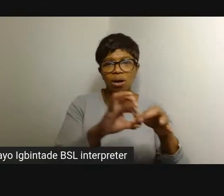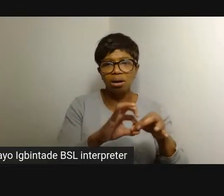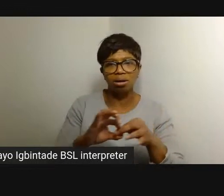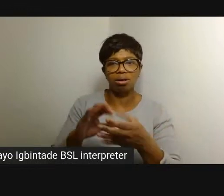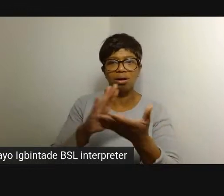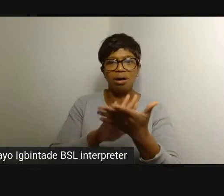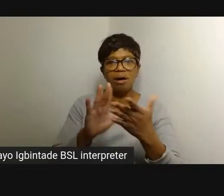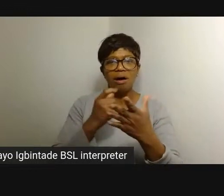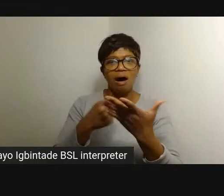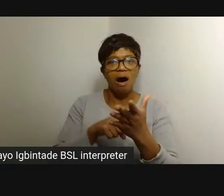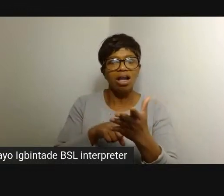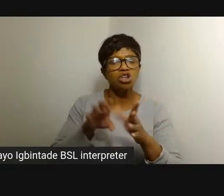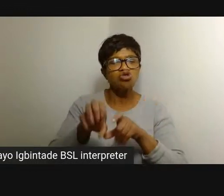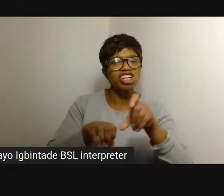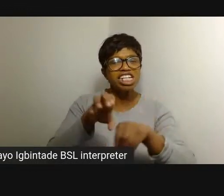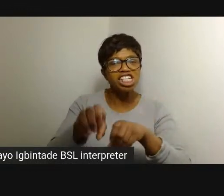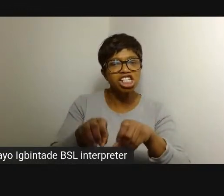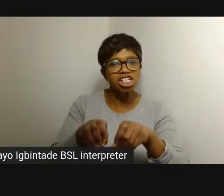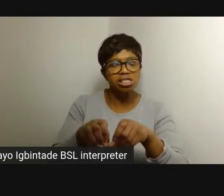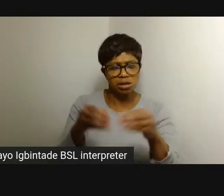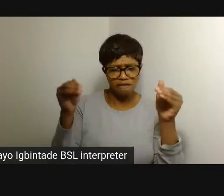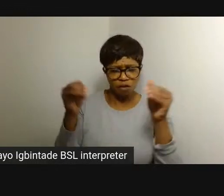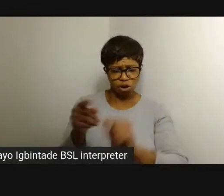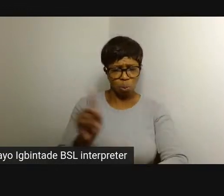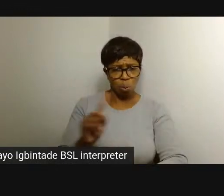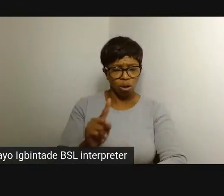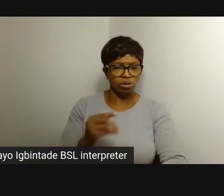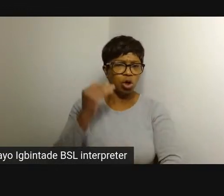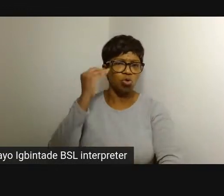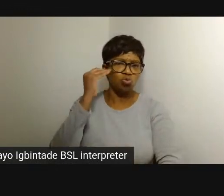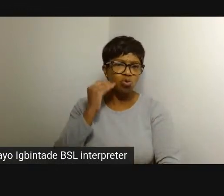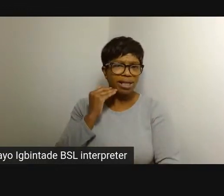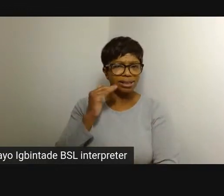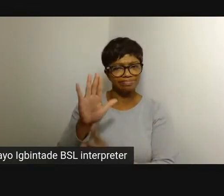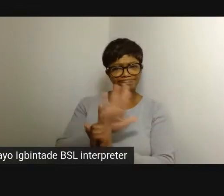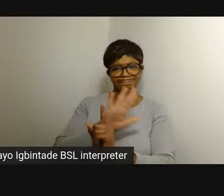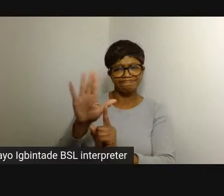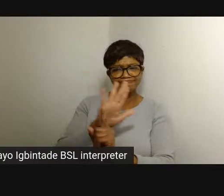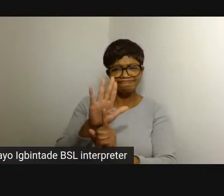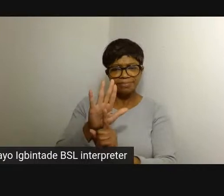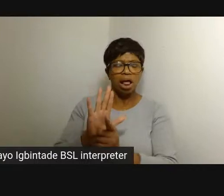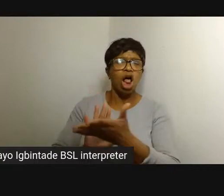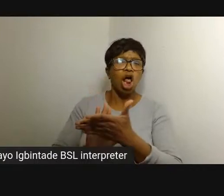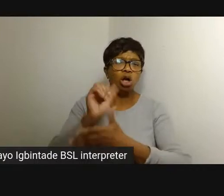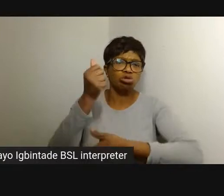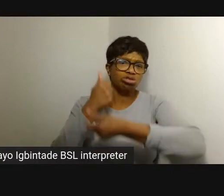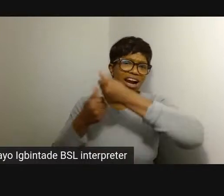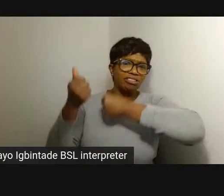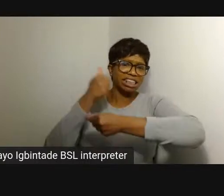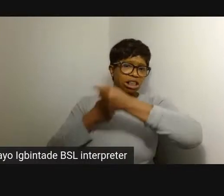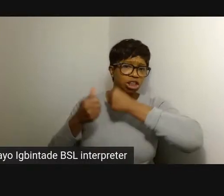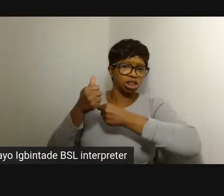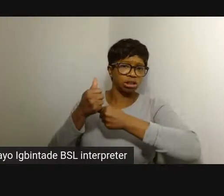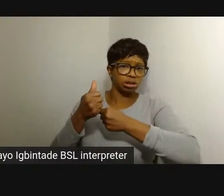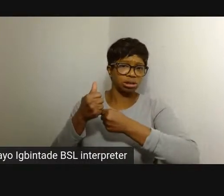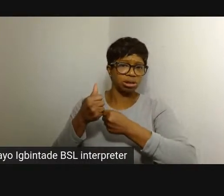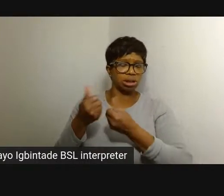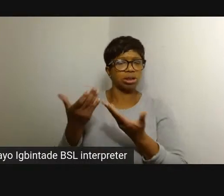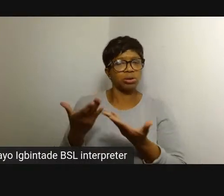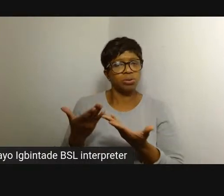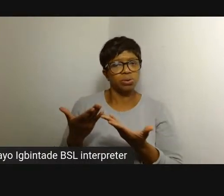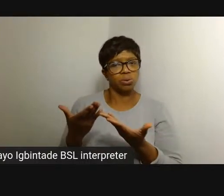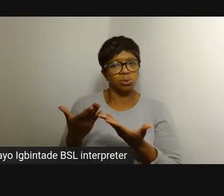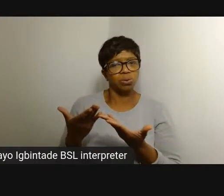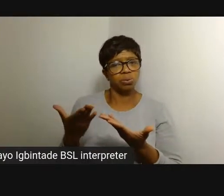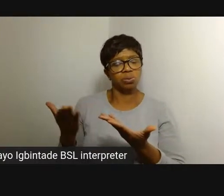Reach, focusing on race, ethnicity and cultural heritage in hosting the Sam